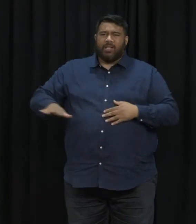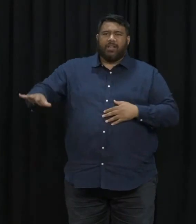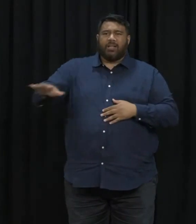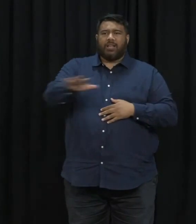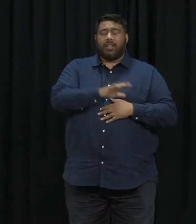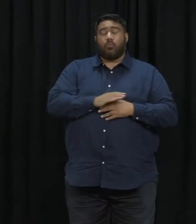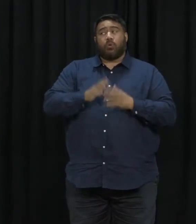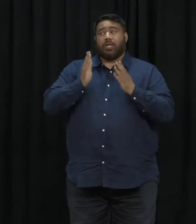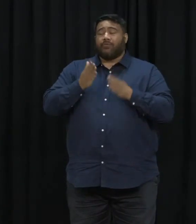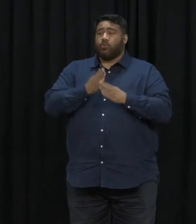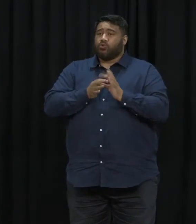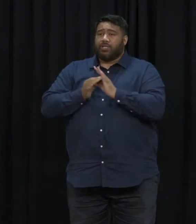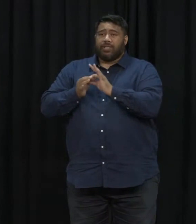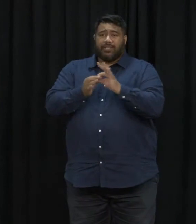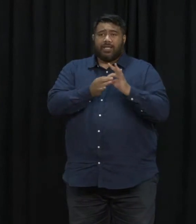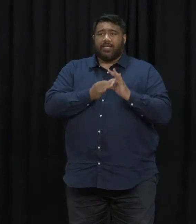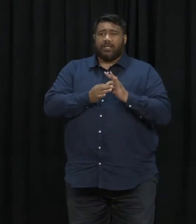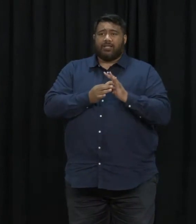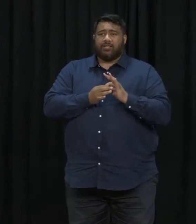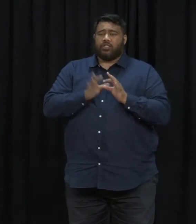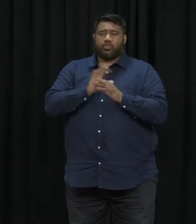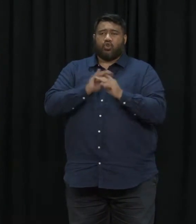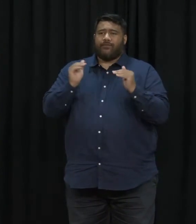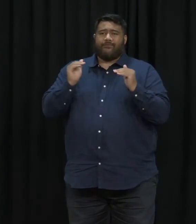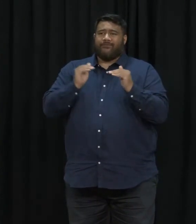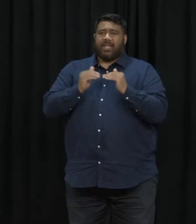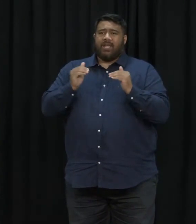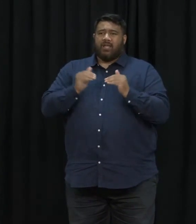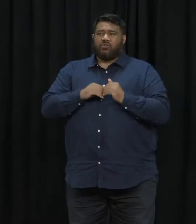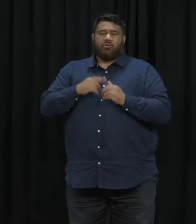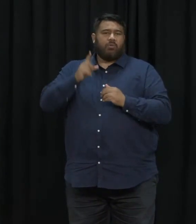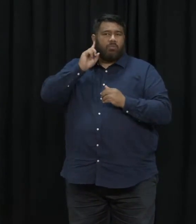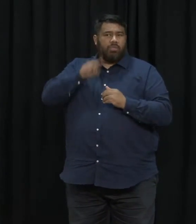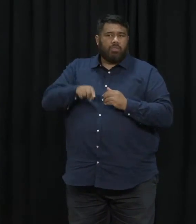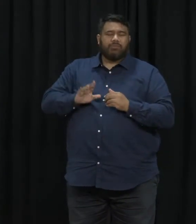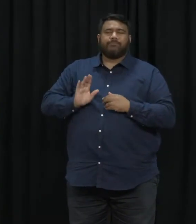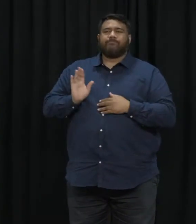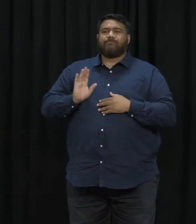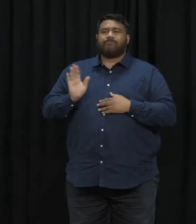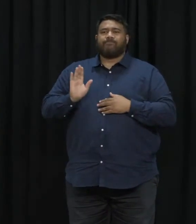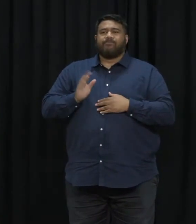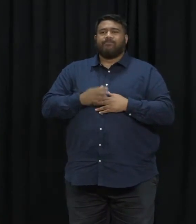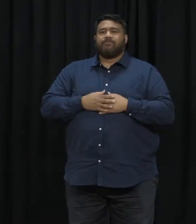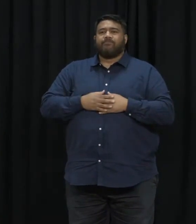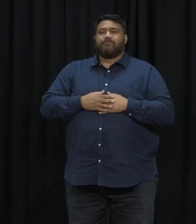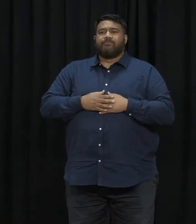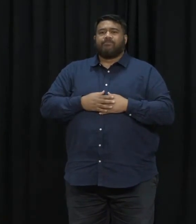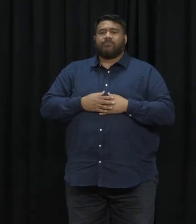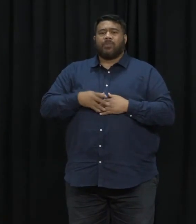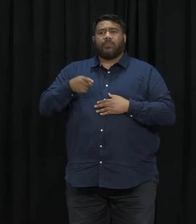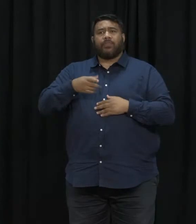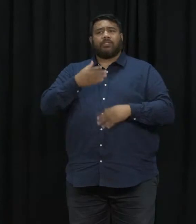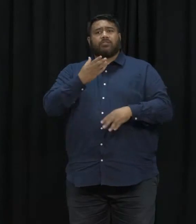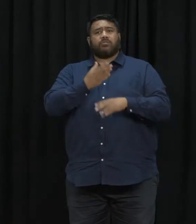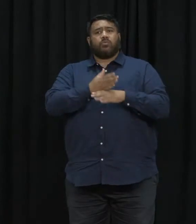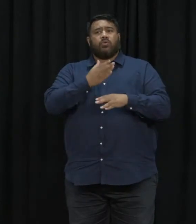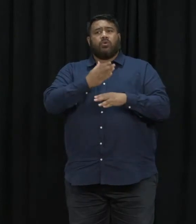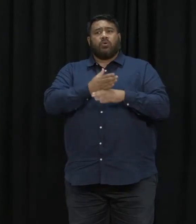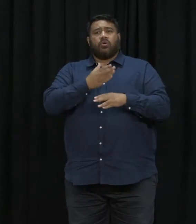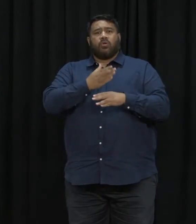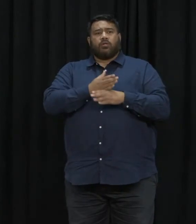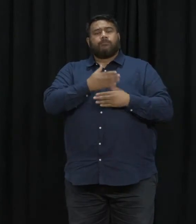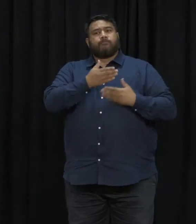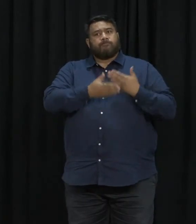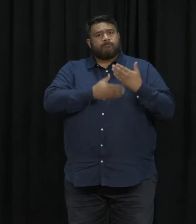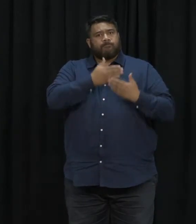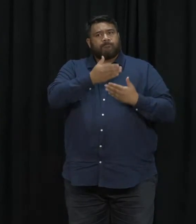down. Prosecution is a matter for police, not politicians. But it's always been my view that New Zealand's success in beating this